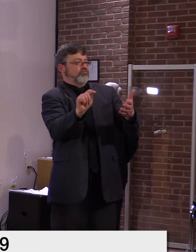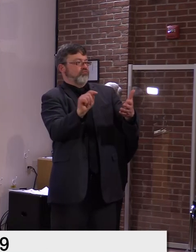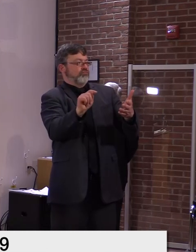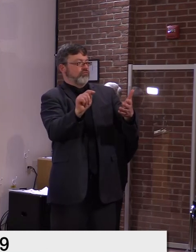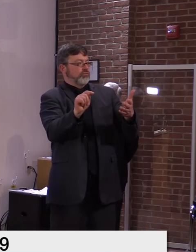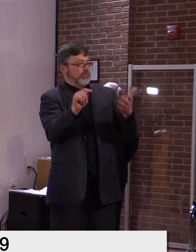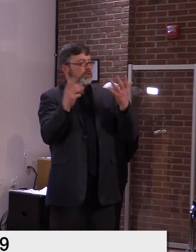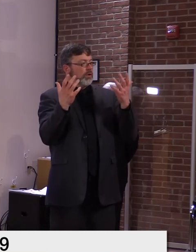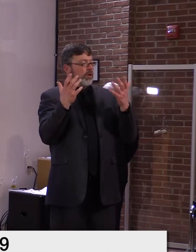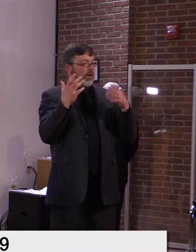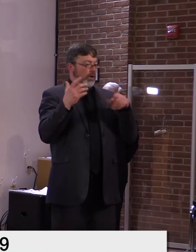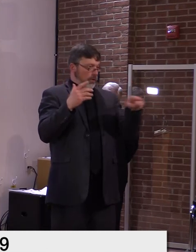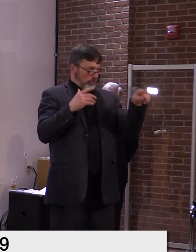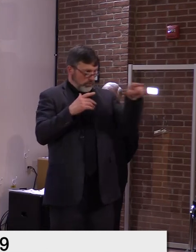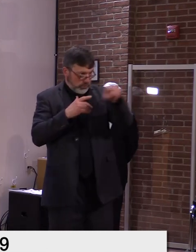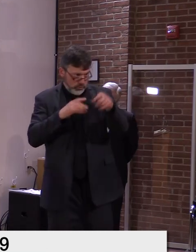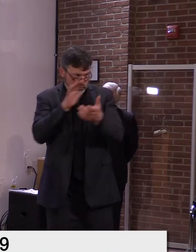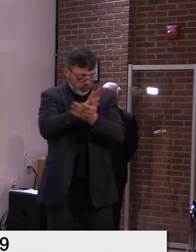Okay, thanks.